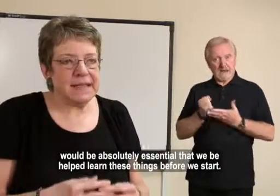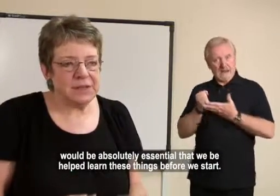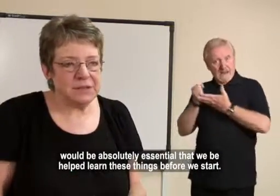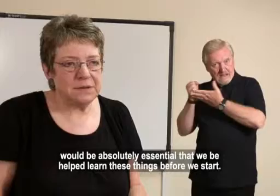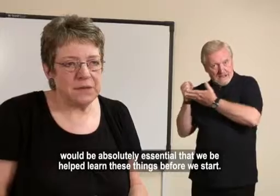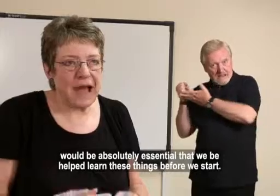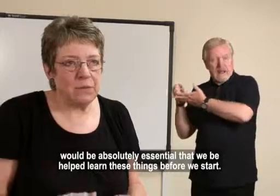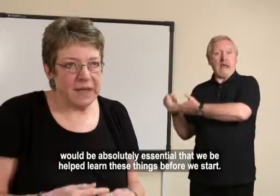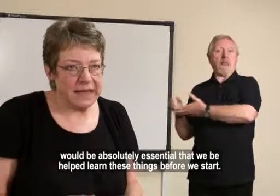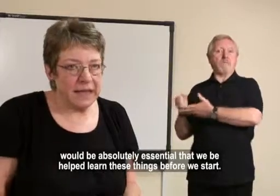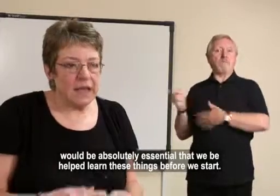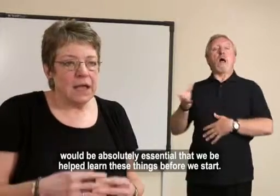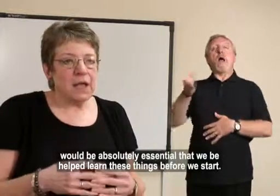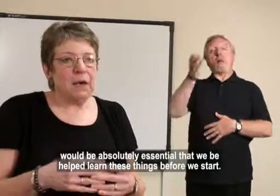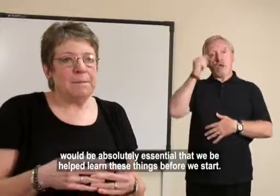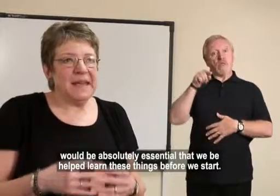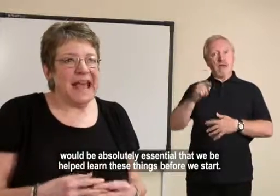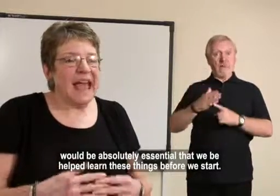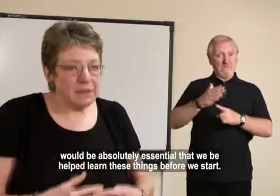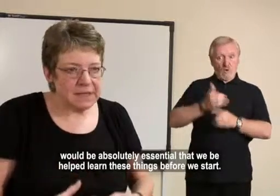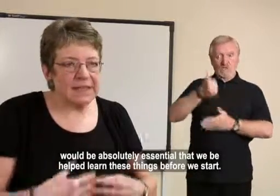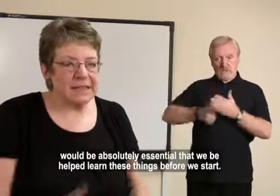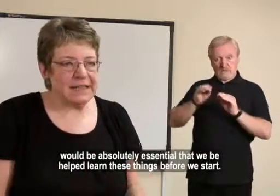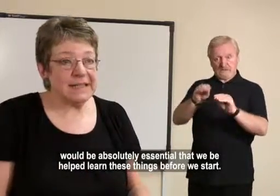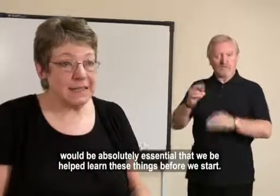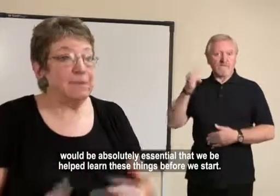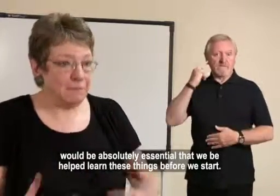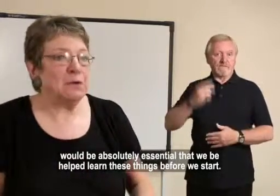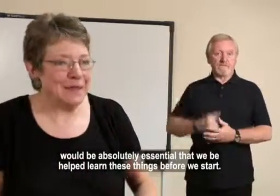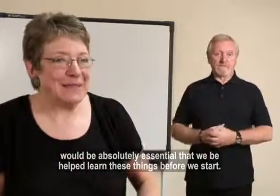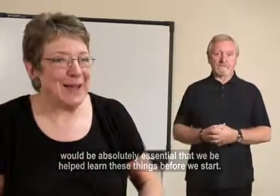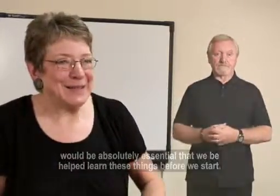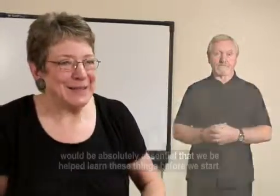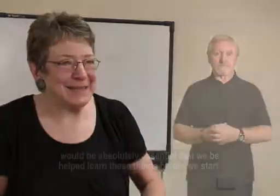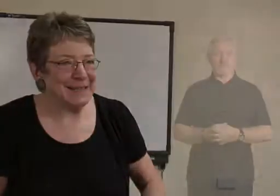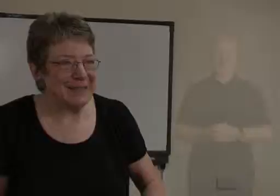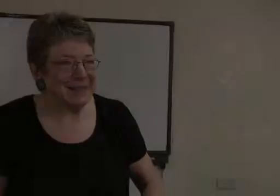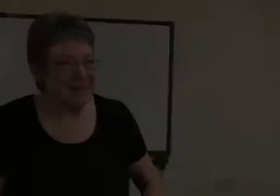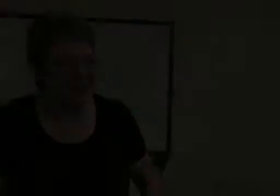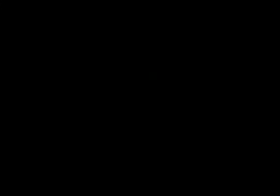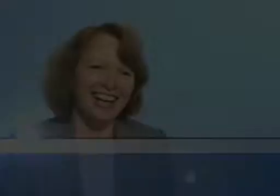absolutely essential that we be helped learn these things before we start.